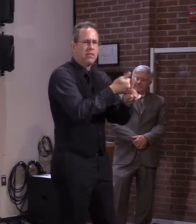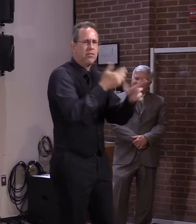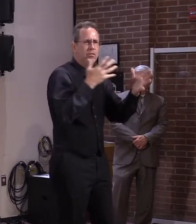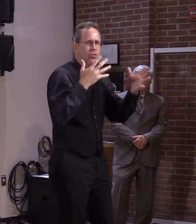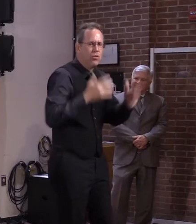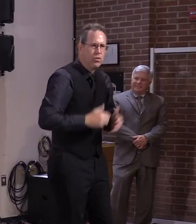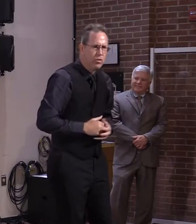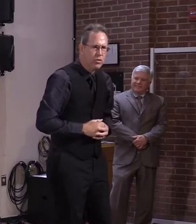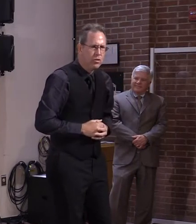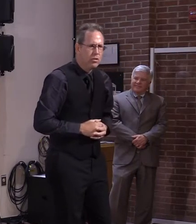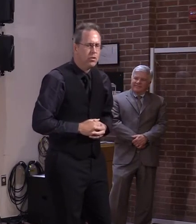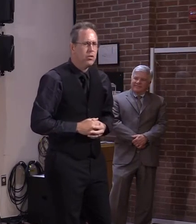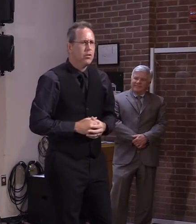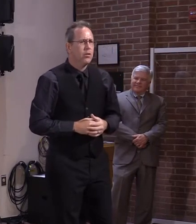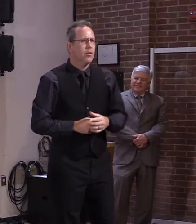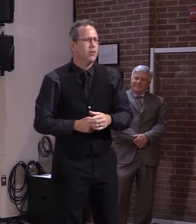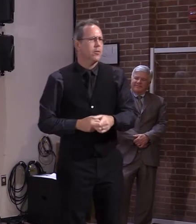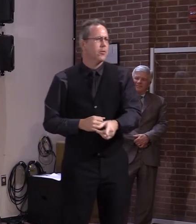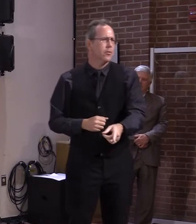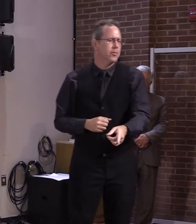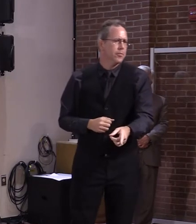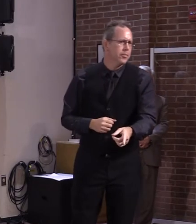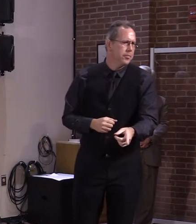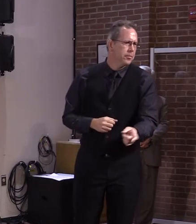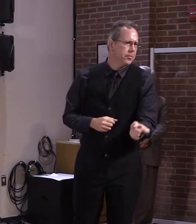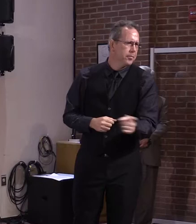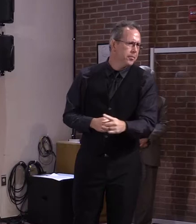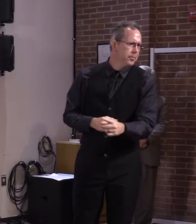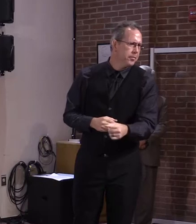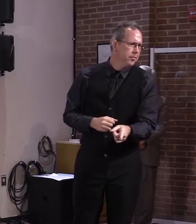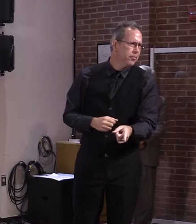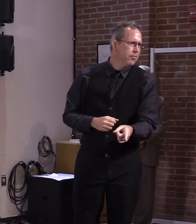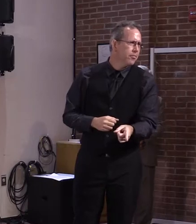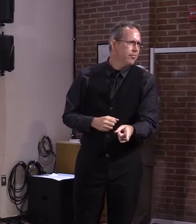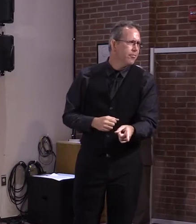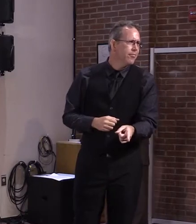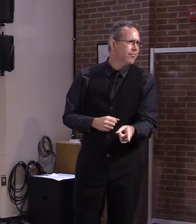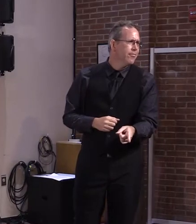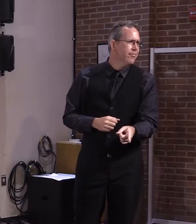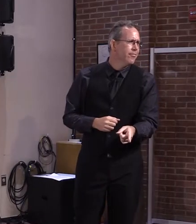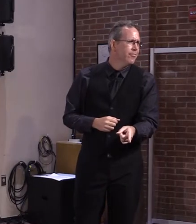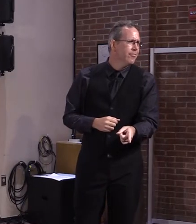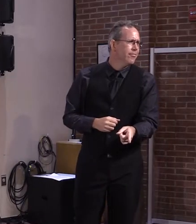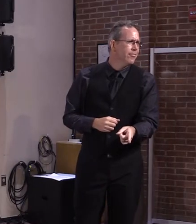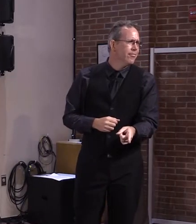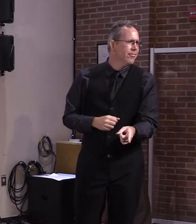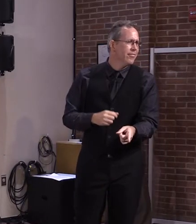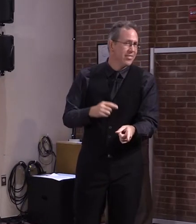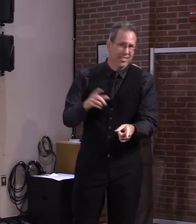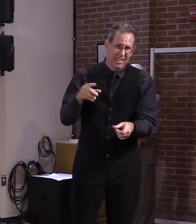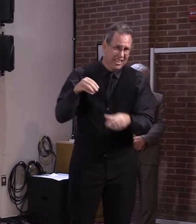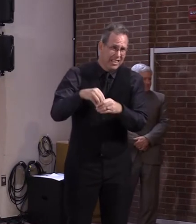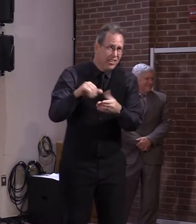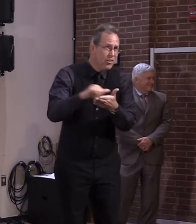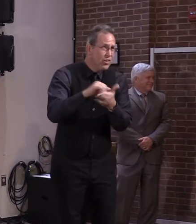you didn't find a landmark in Vermont you could have named your system after? That's still in dispute, Mike. We think it's our